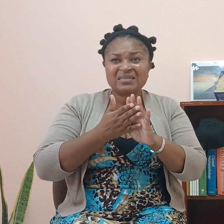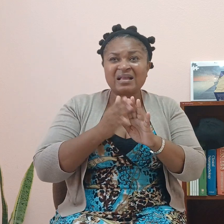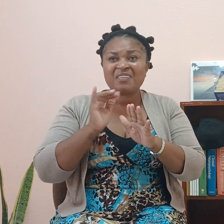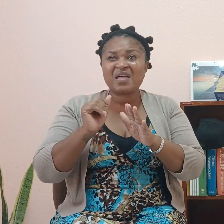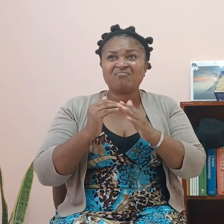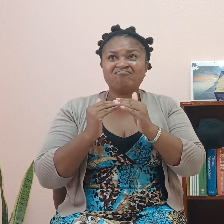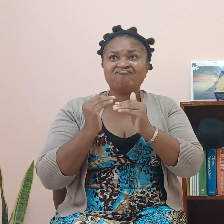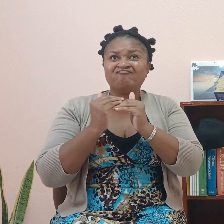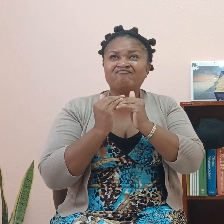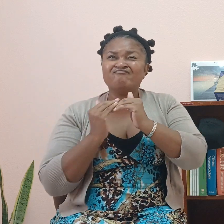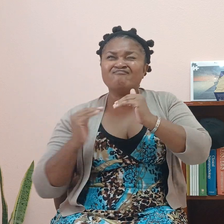can understand.